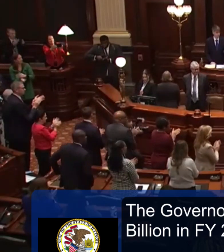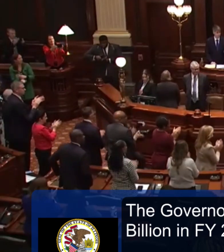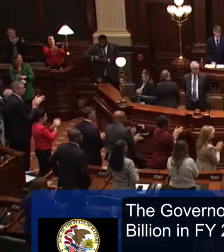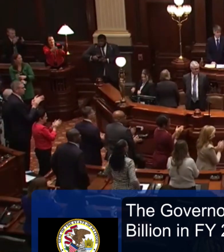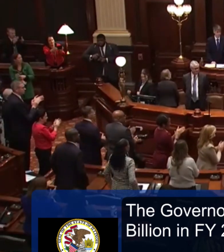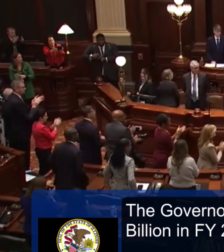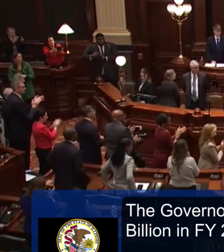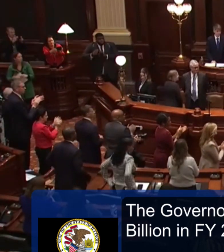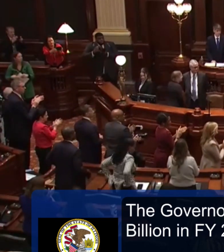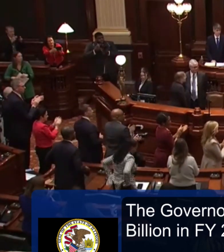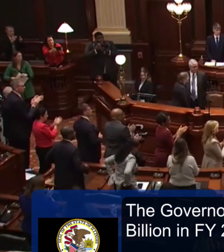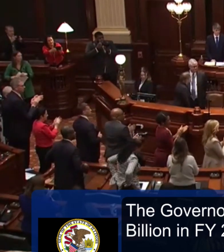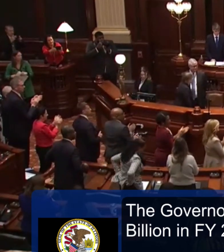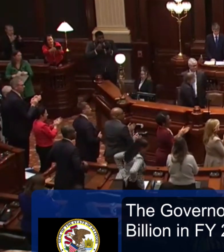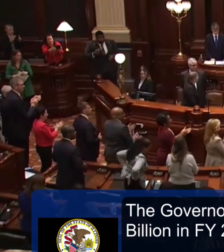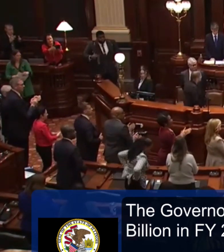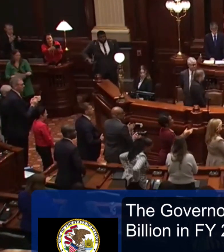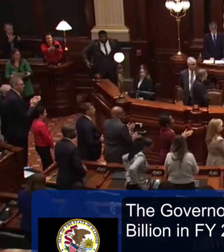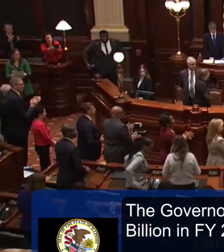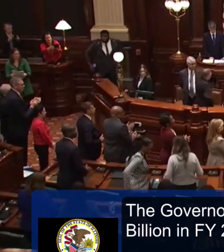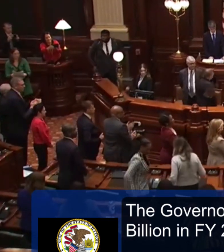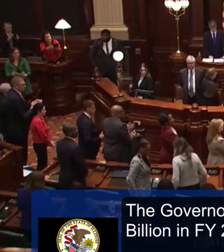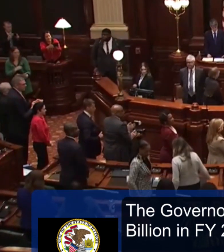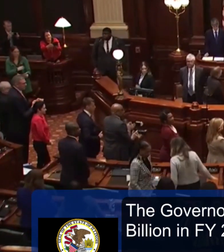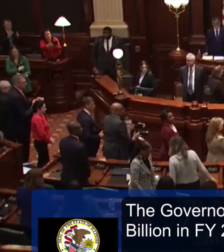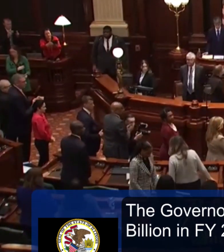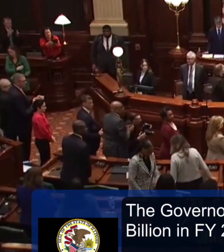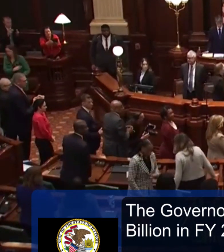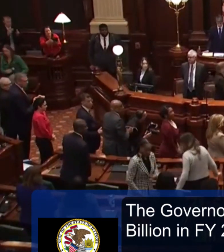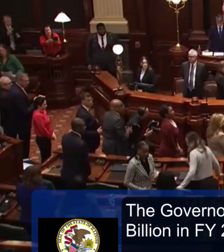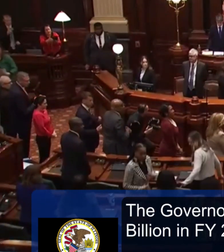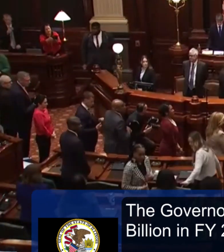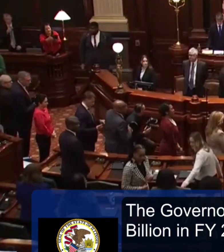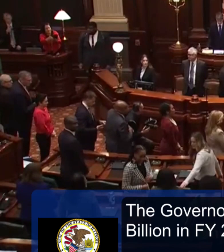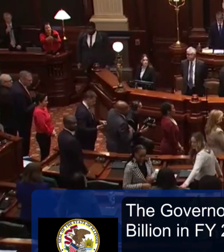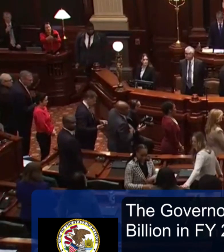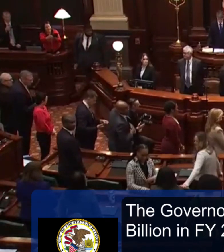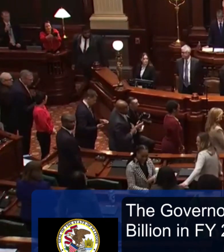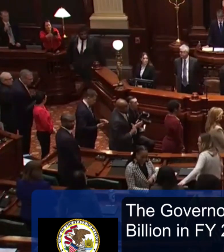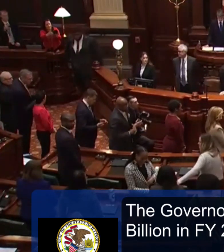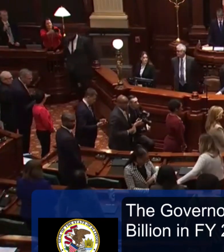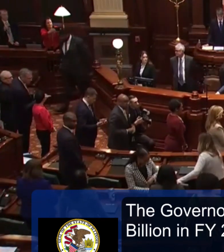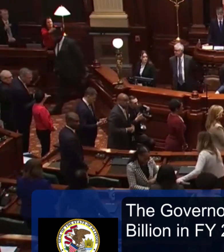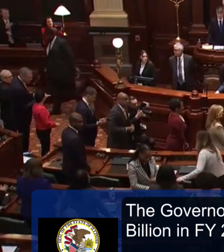Will the Committee of Escorts please come forward to escort the governor from the chamber?